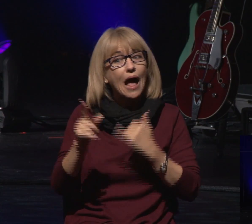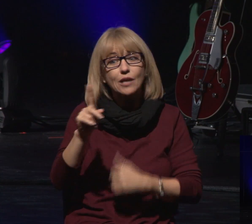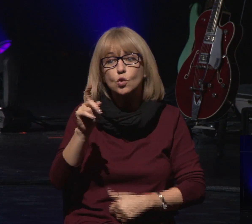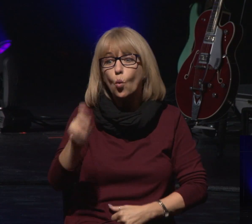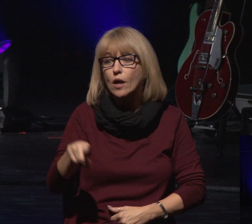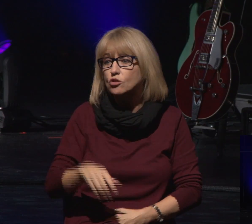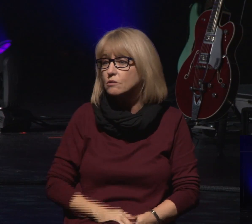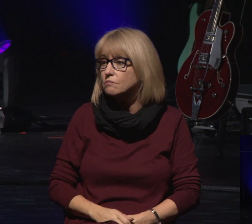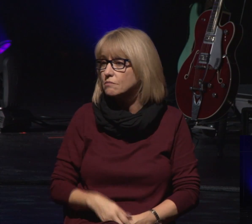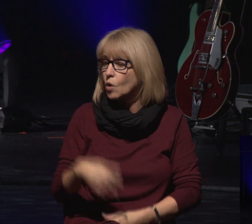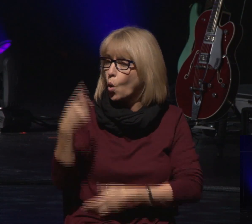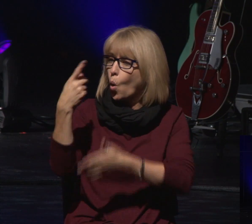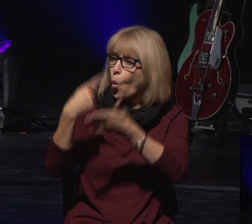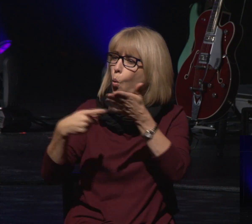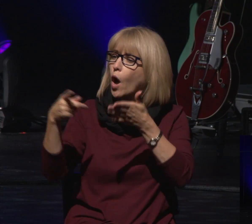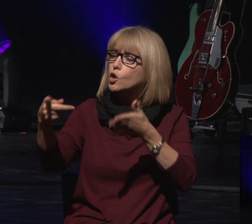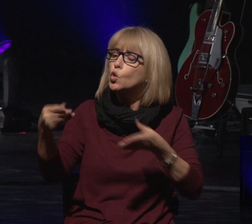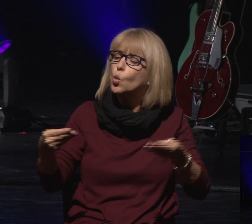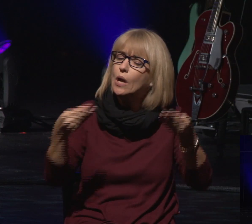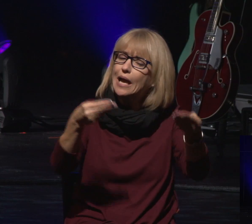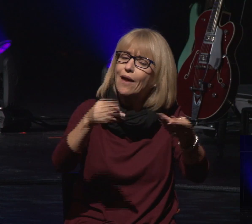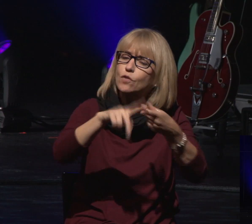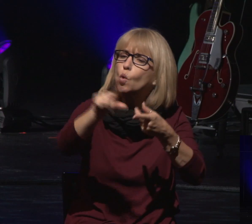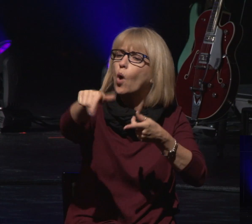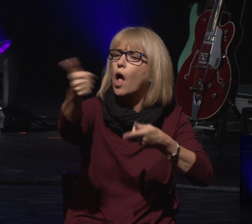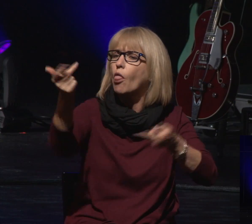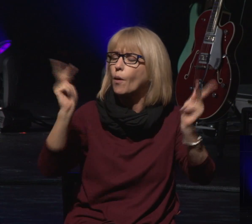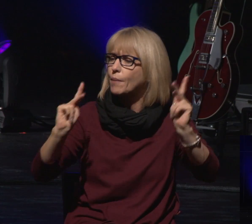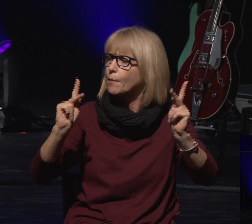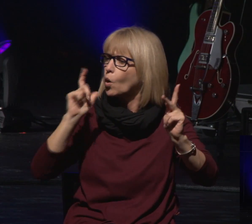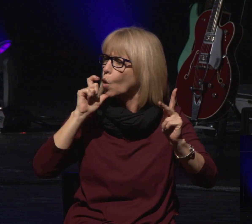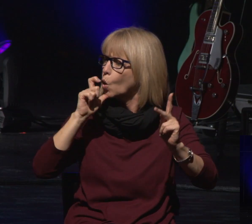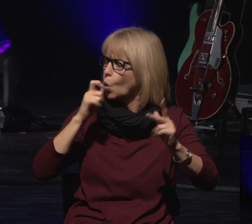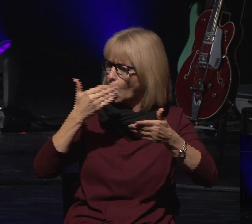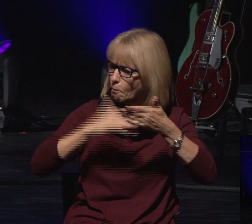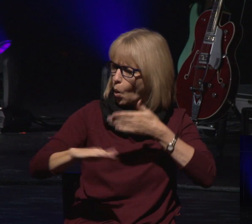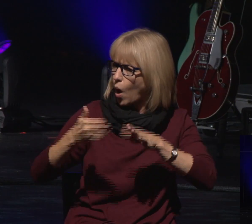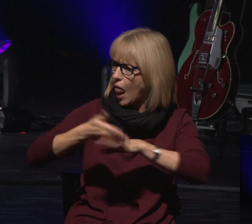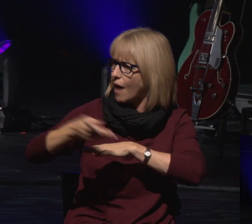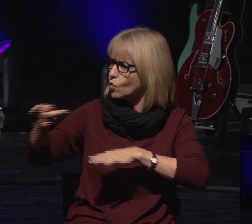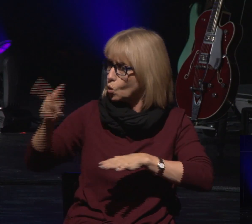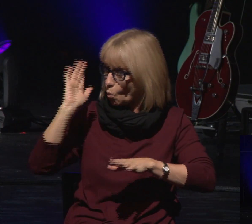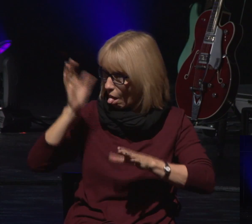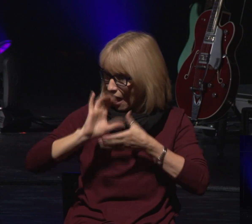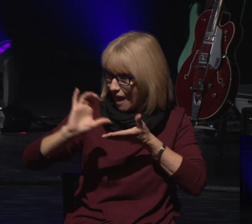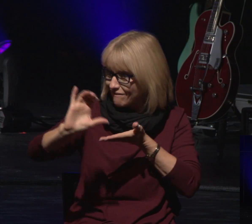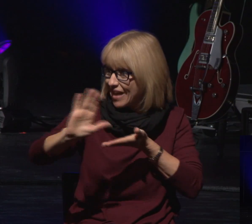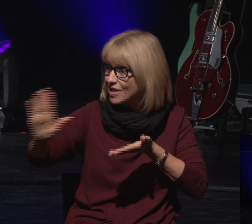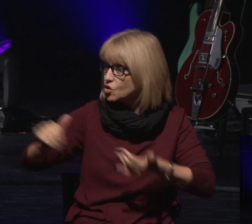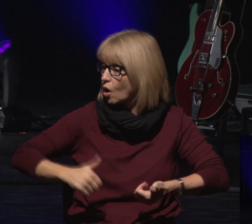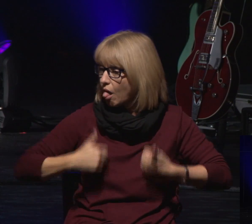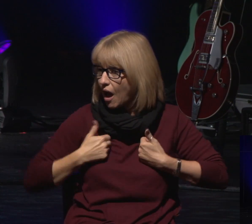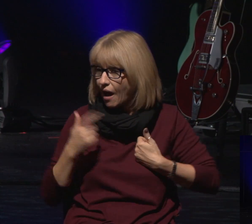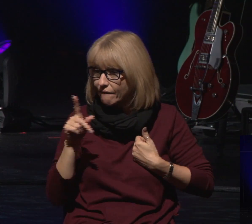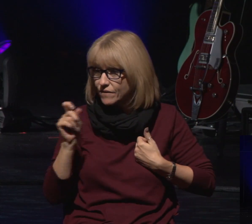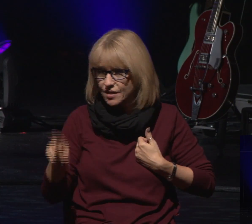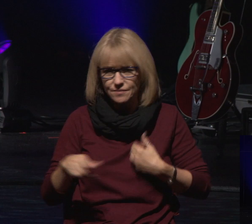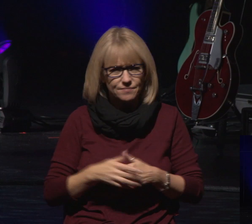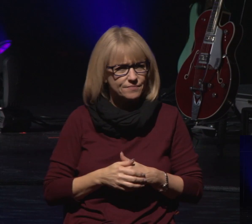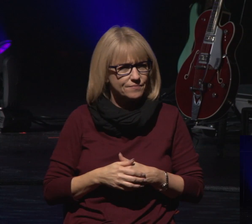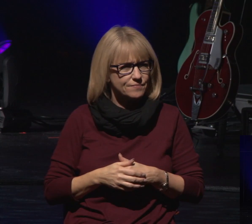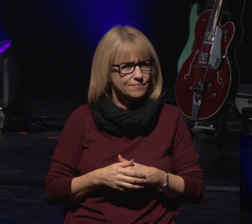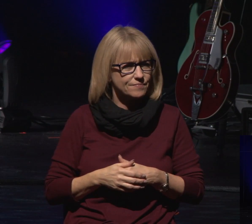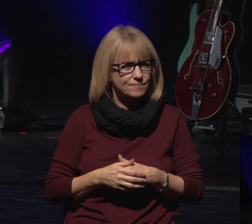you? What are you giving to others? What are you investing in? Now, it's important. We did a little trust